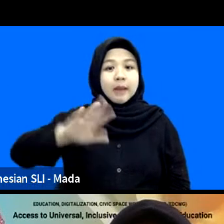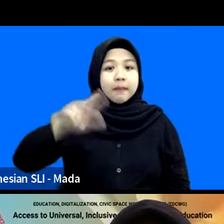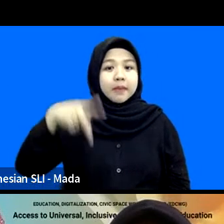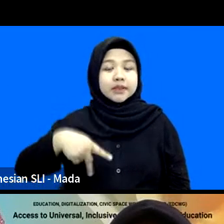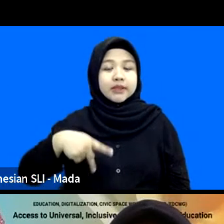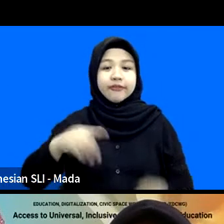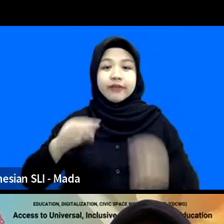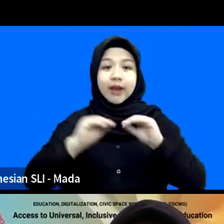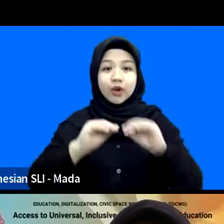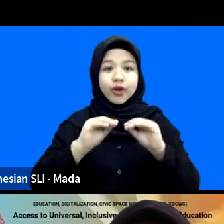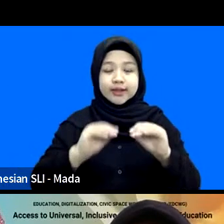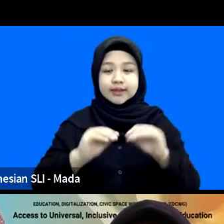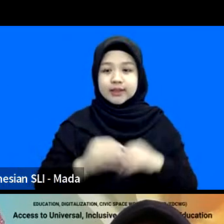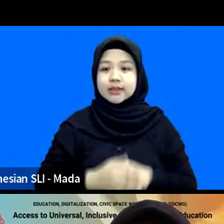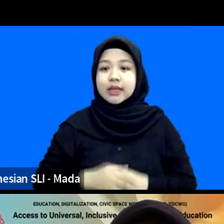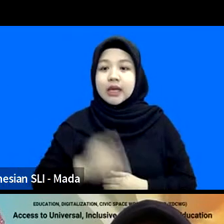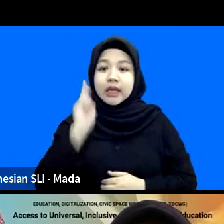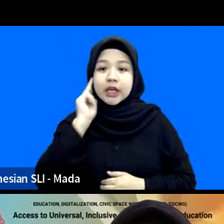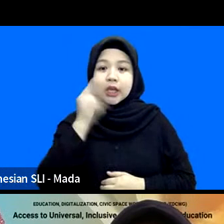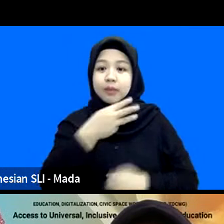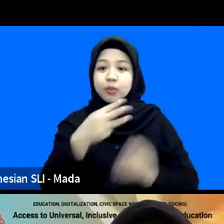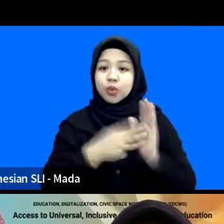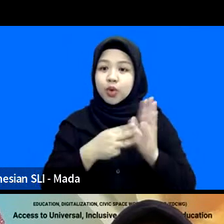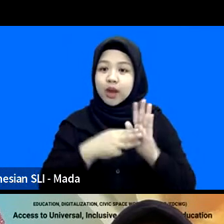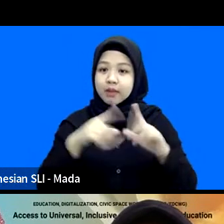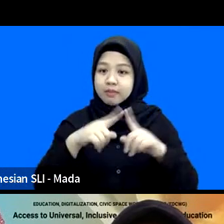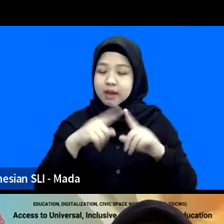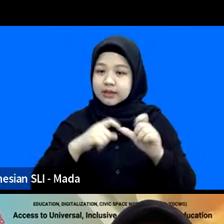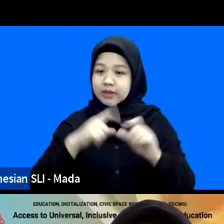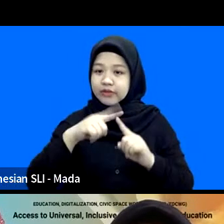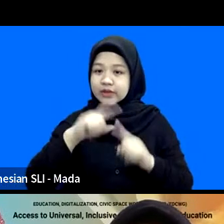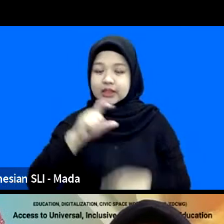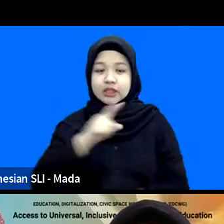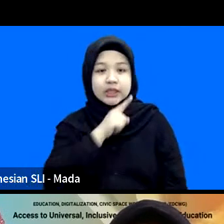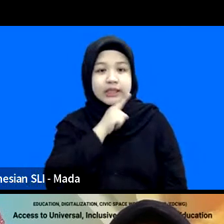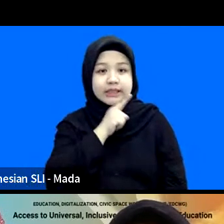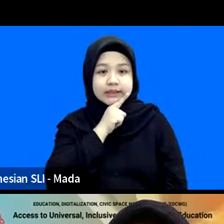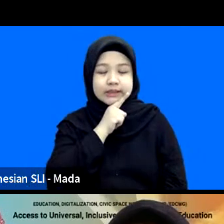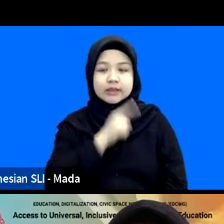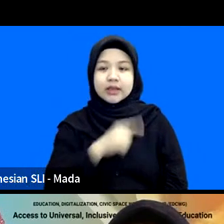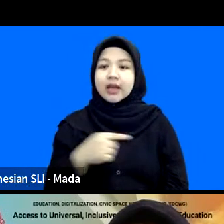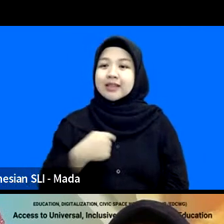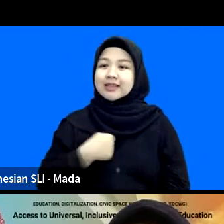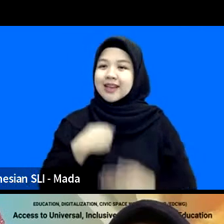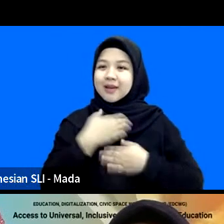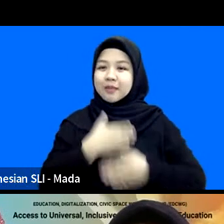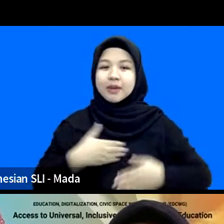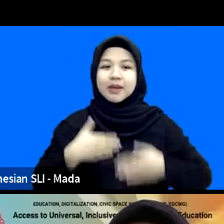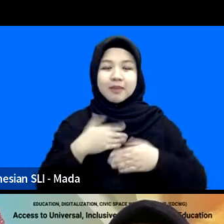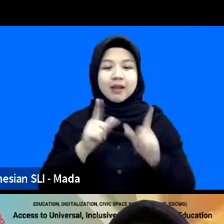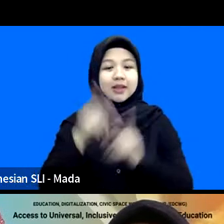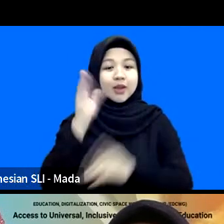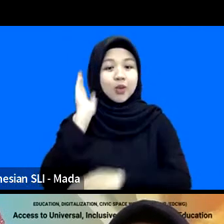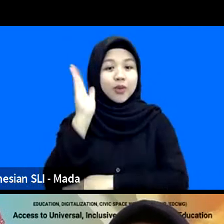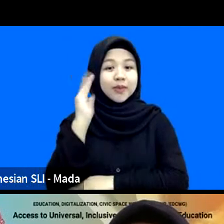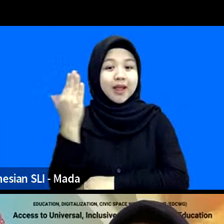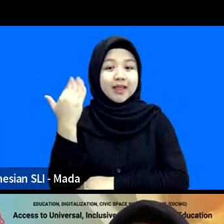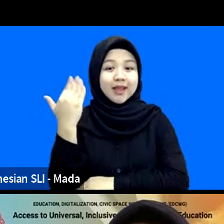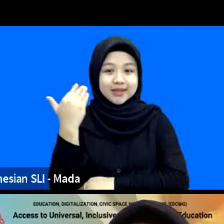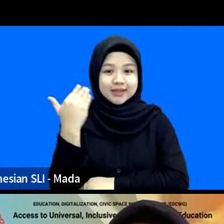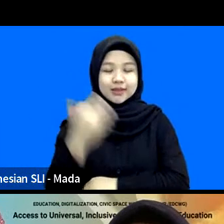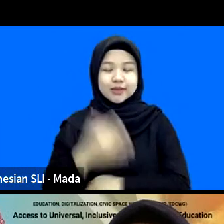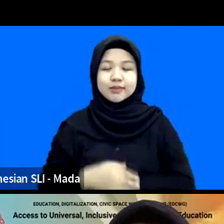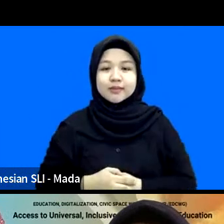Save the Children UK. So I enjoyed it a lot, and I hope all of you all did too. But in the interest of time, I